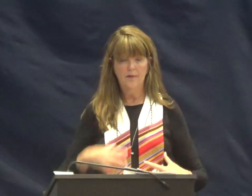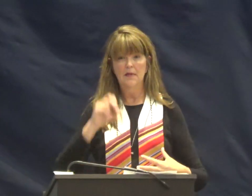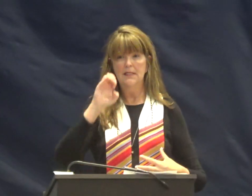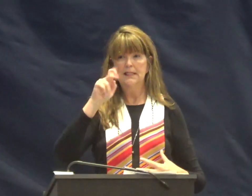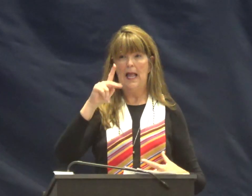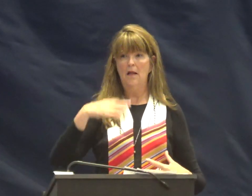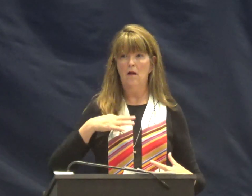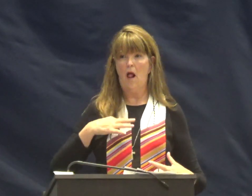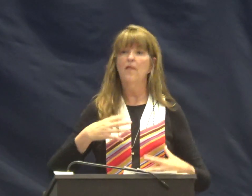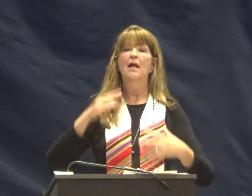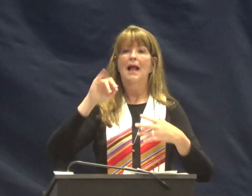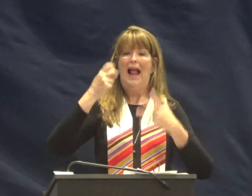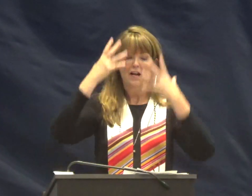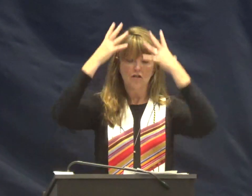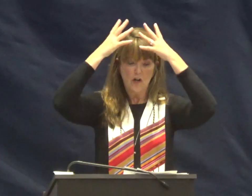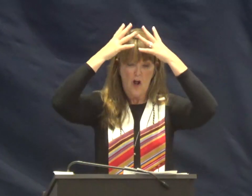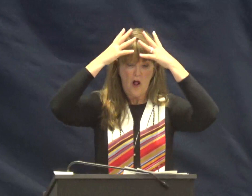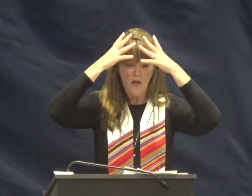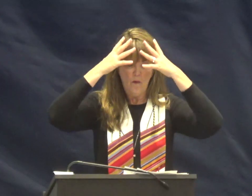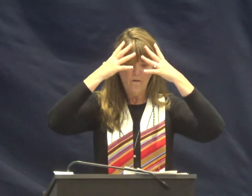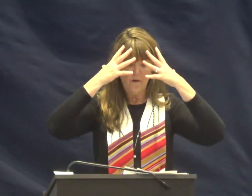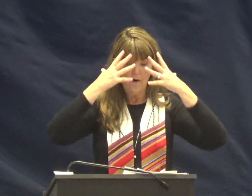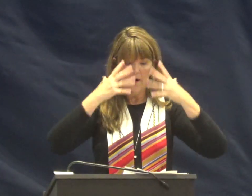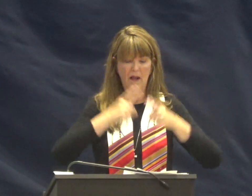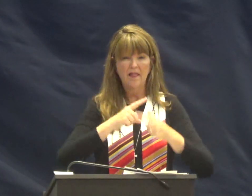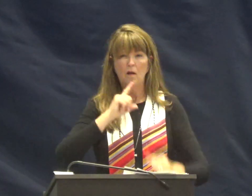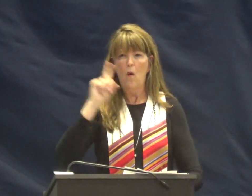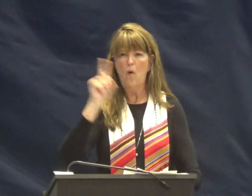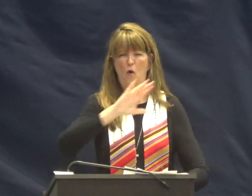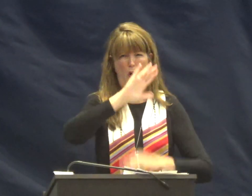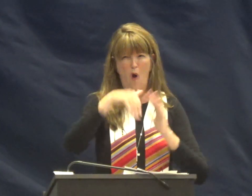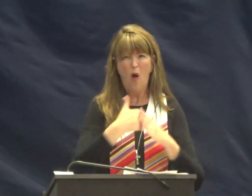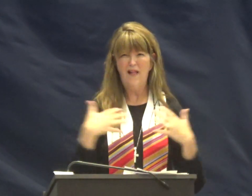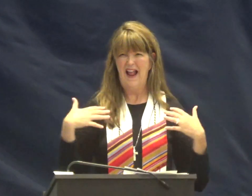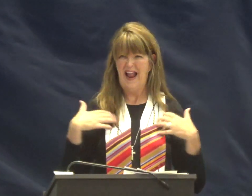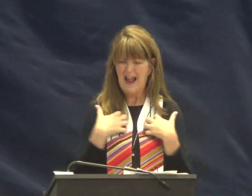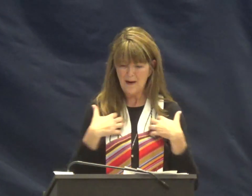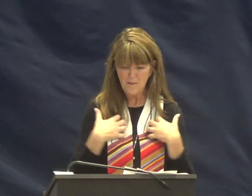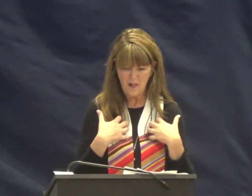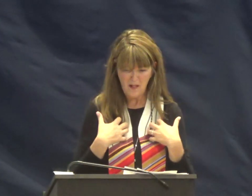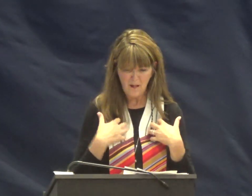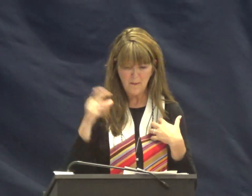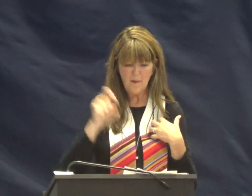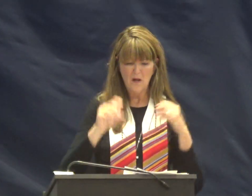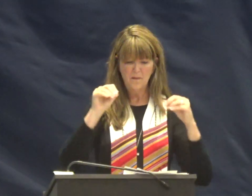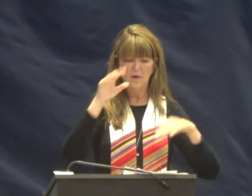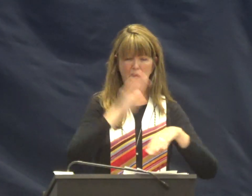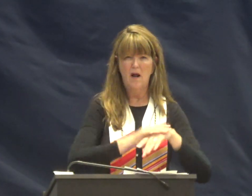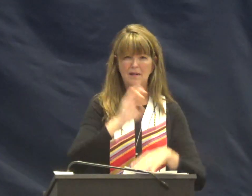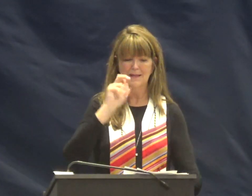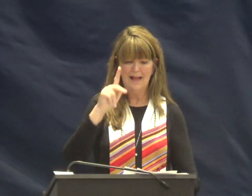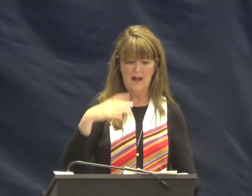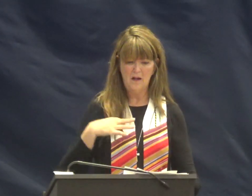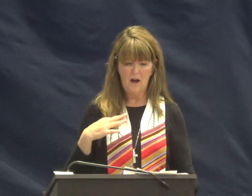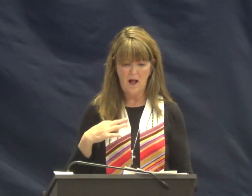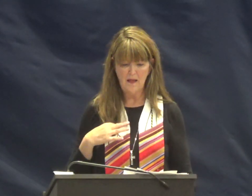donned sackcloth, and covered himself in ashes. They did the same with all of their